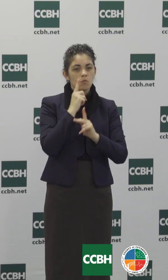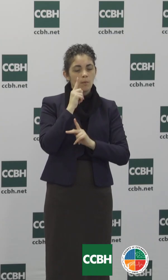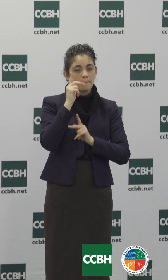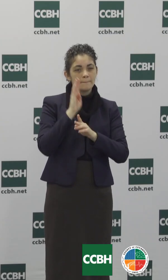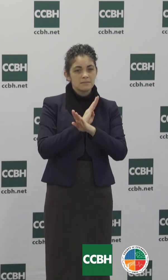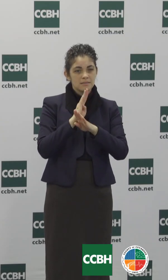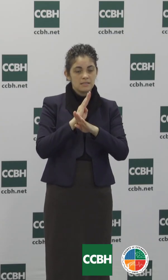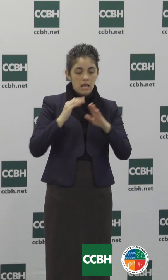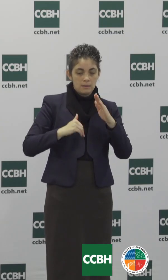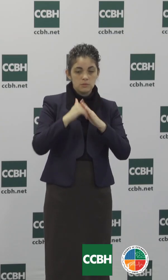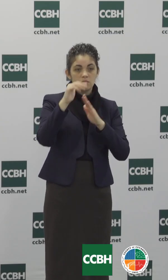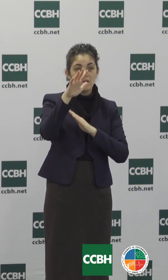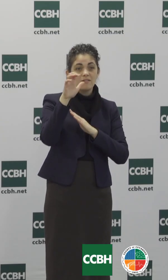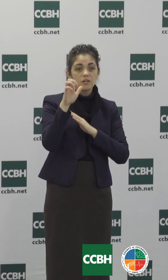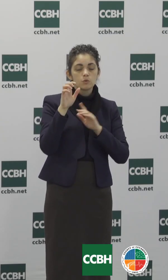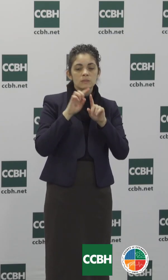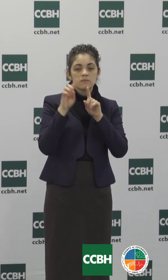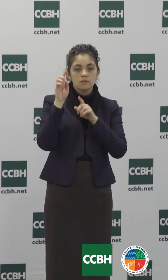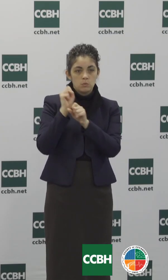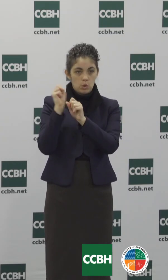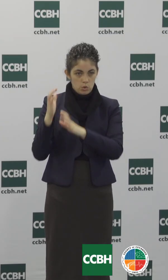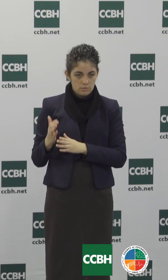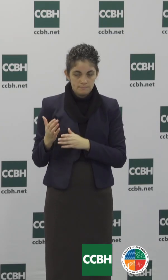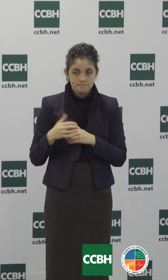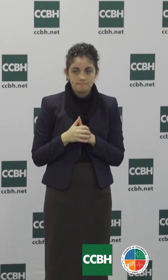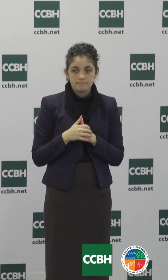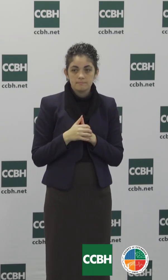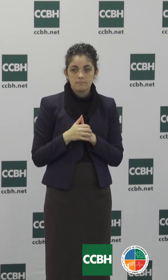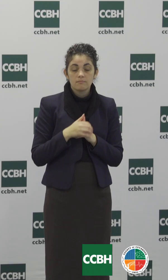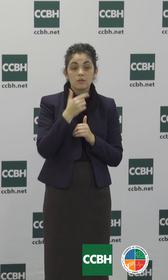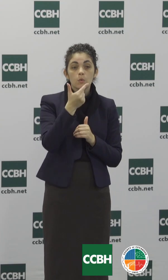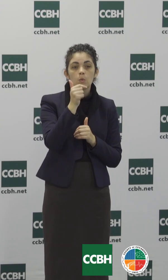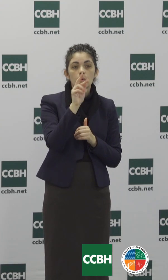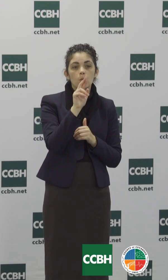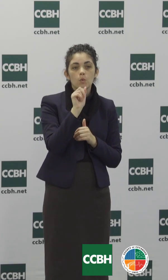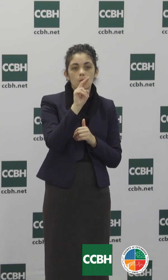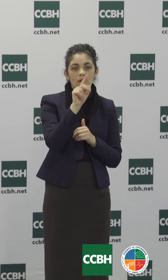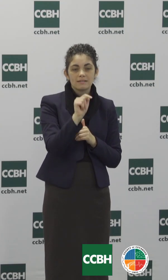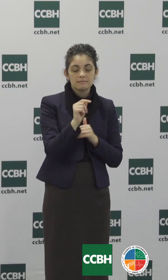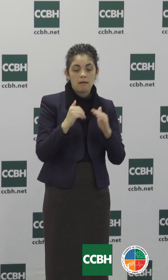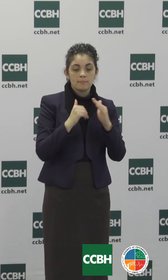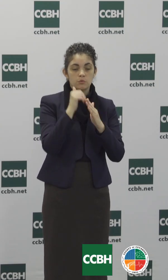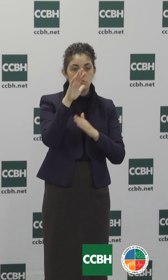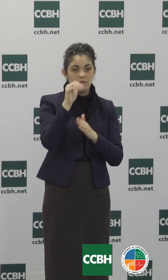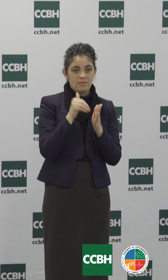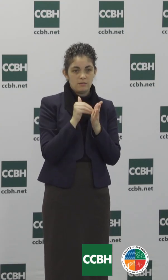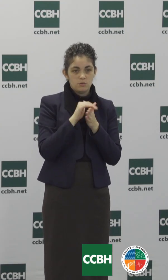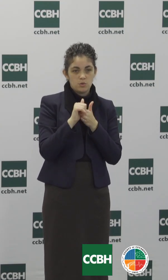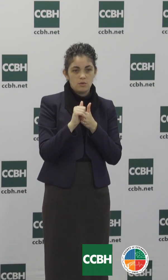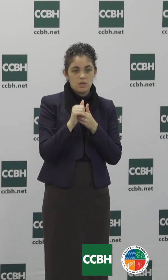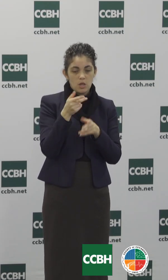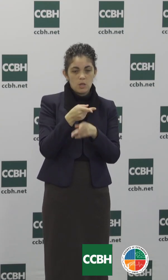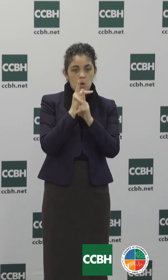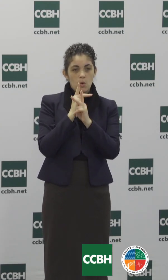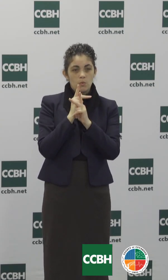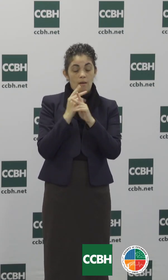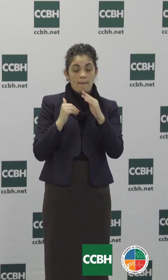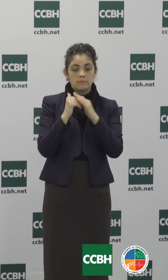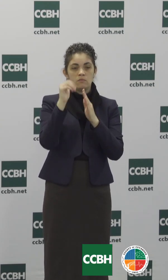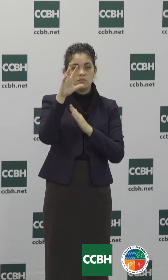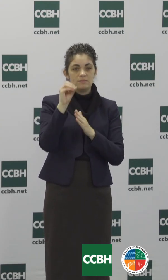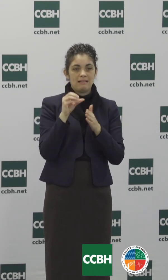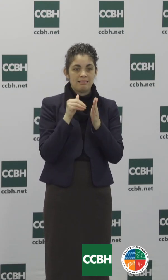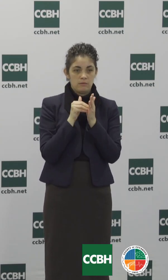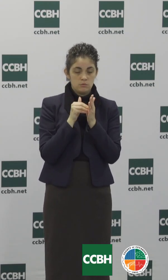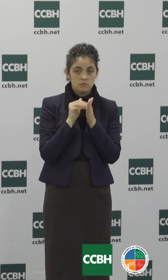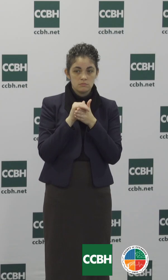businesses up to 500 employees. Grants can be up to $5,000, loans up to